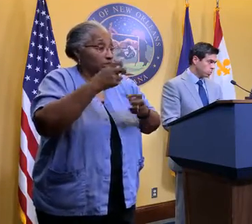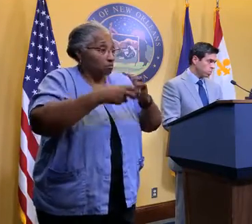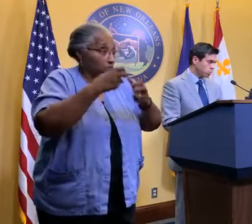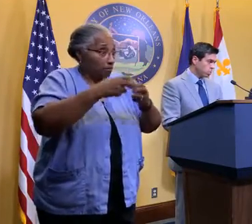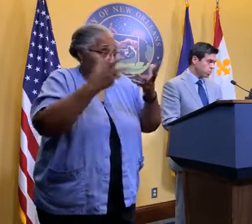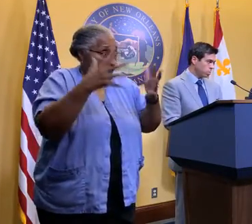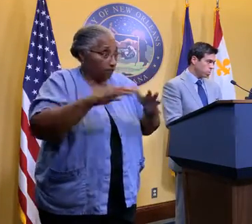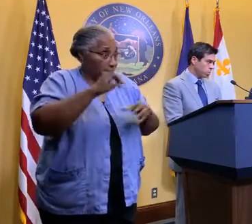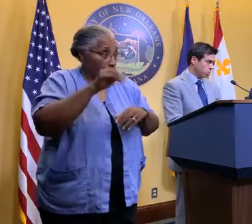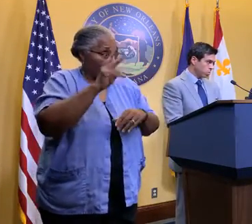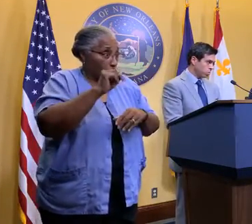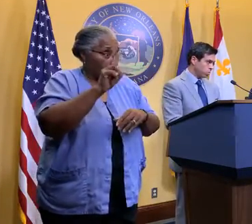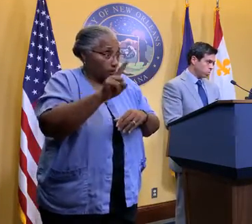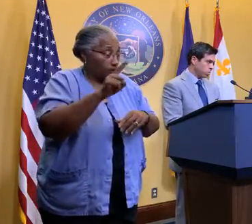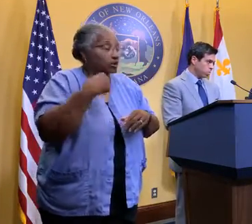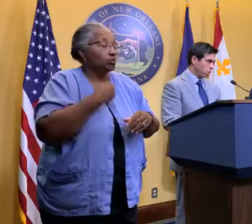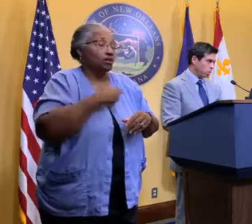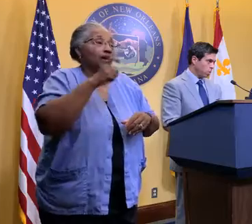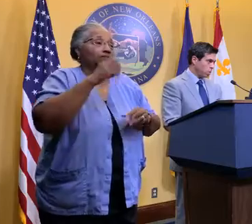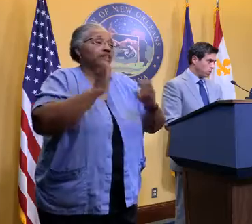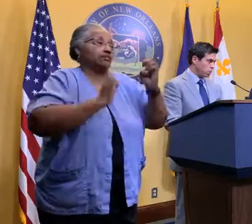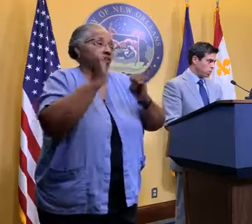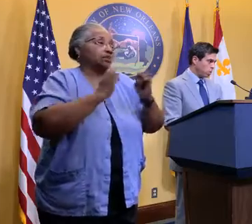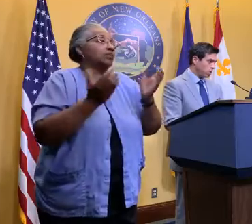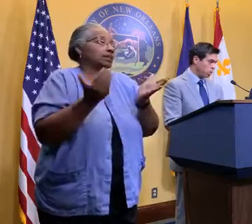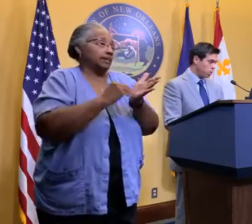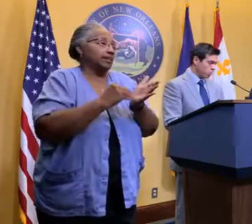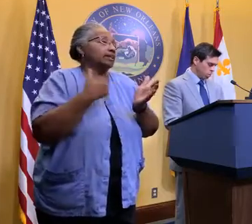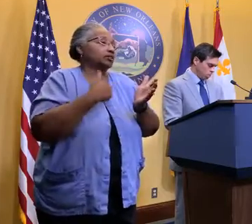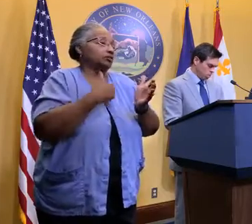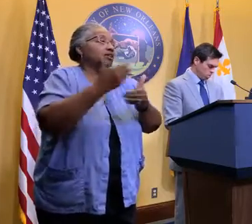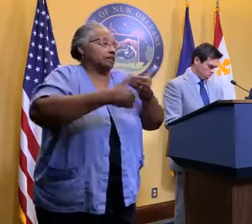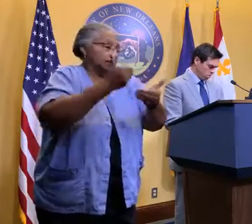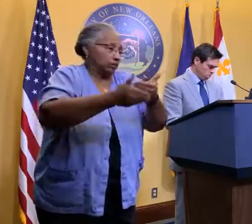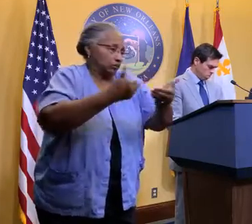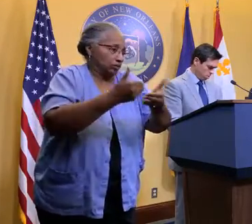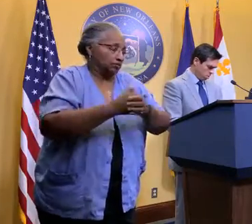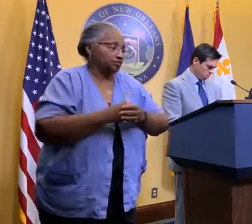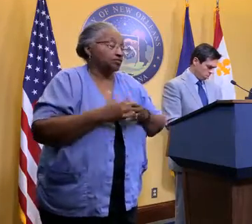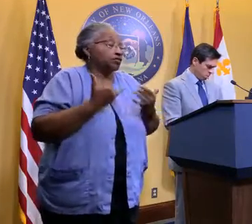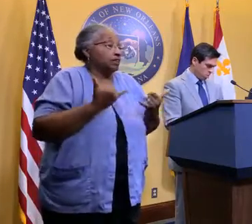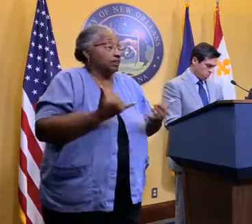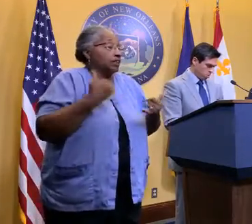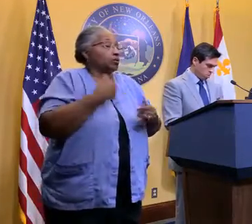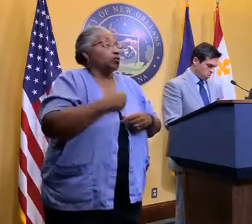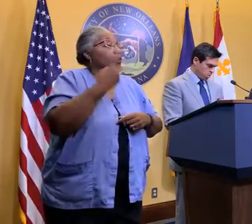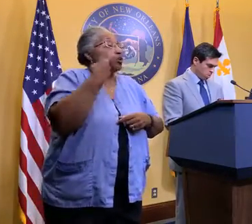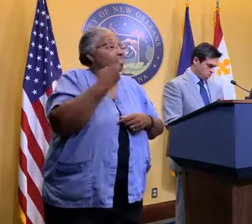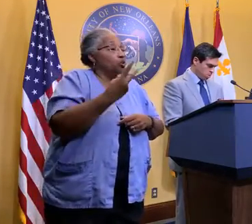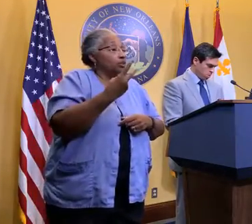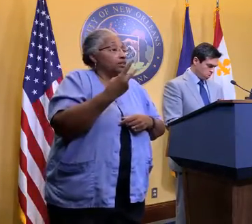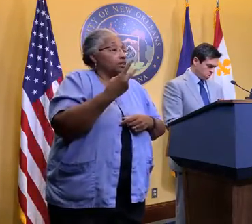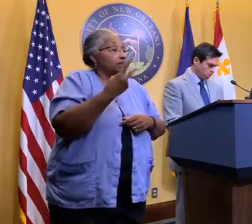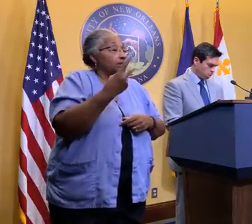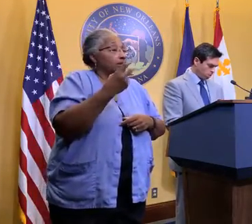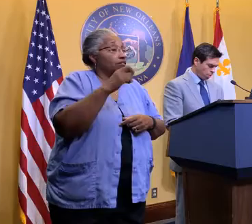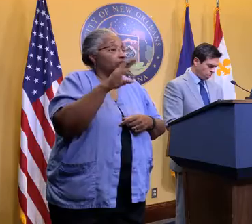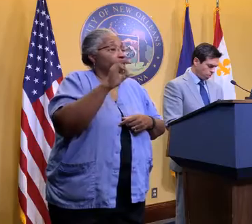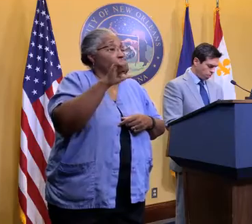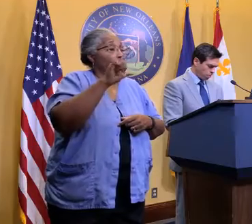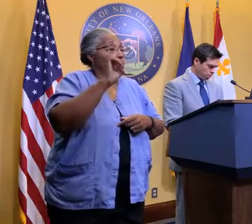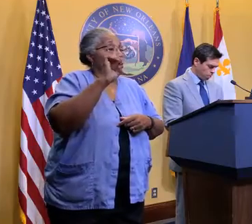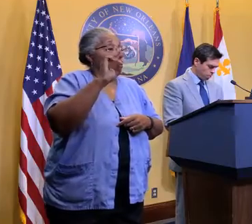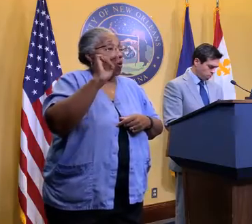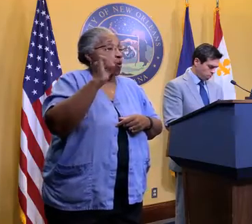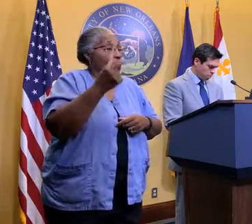Well, we will reevaluate that as we move through. And so right now, we're only looking at furloughs. But